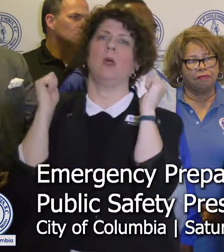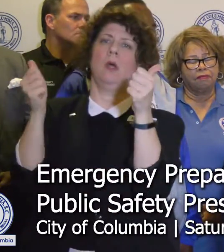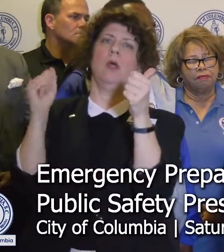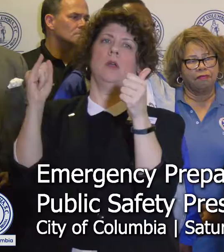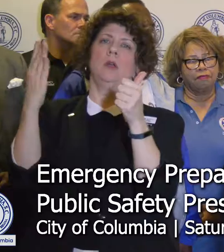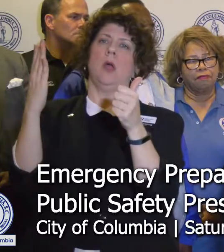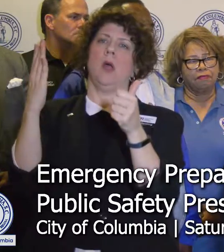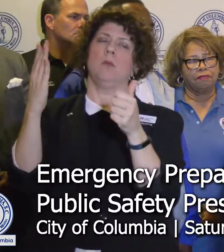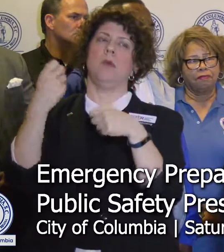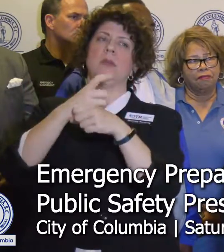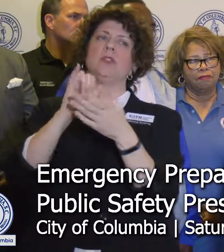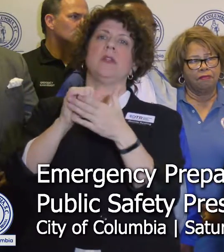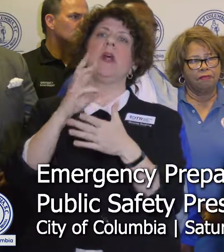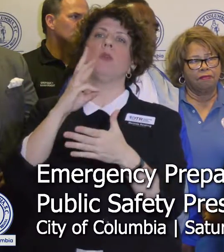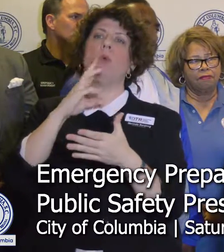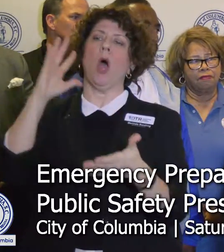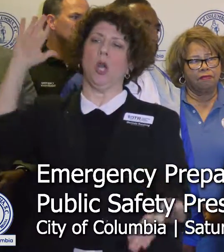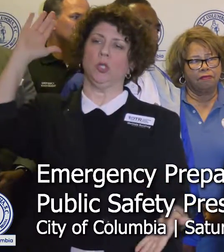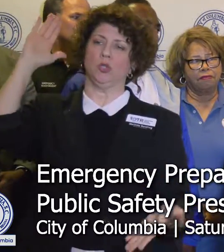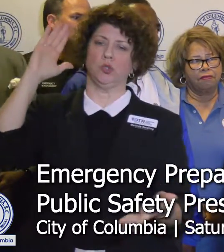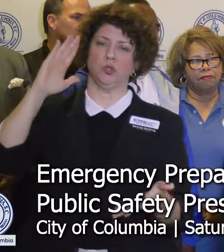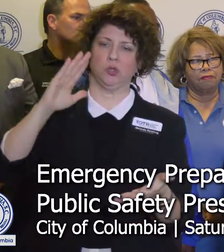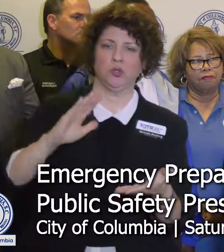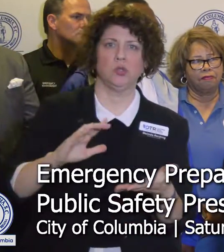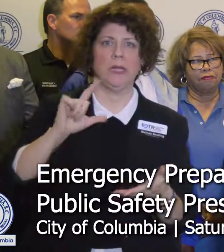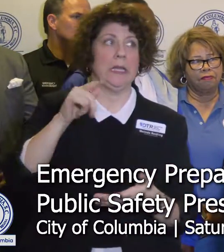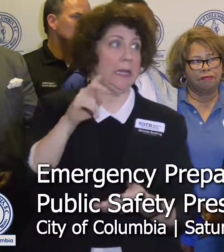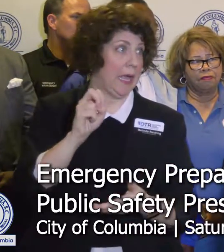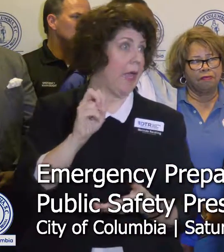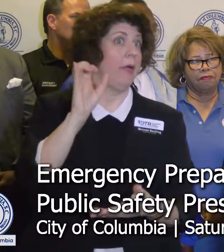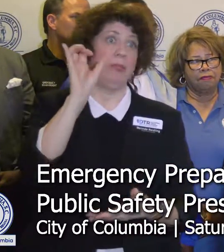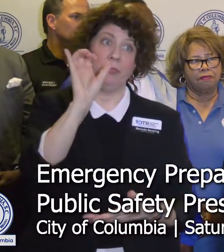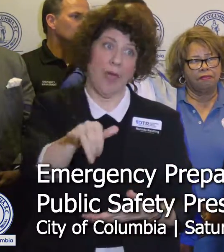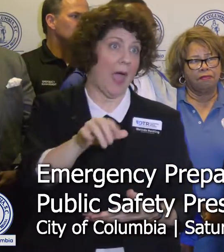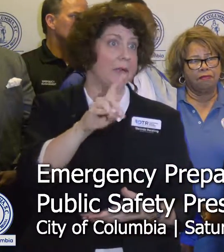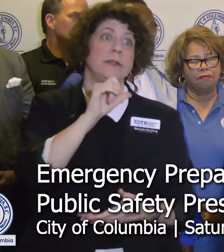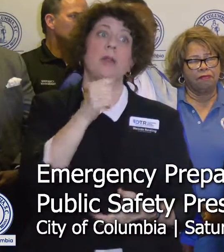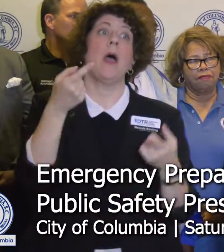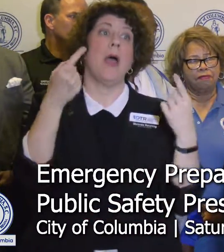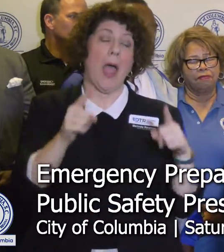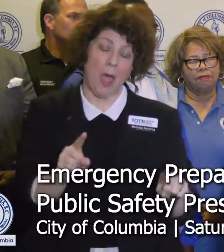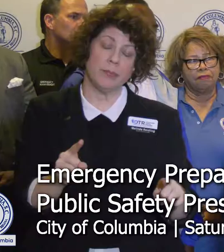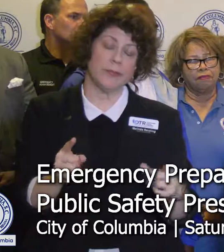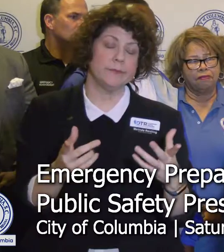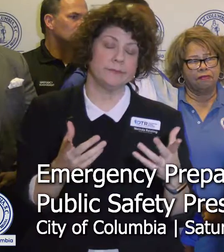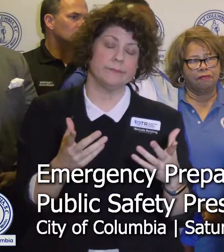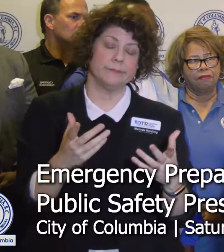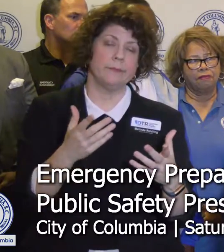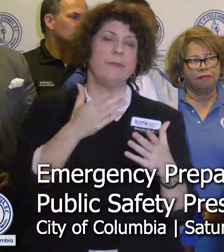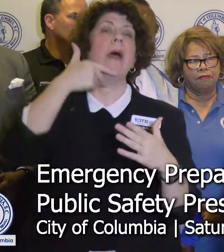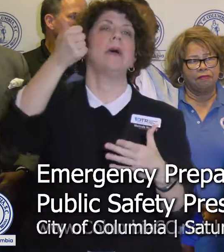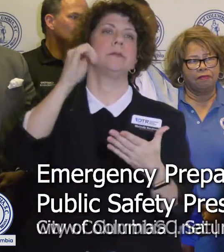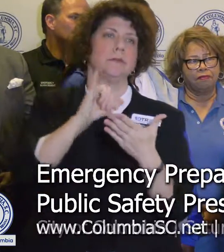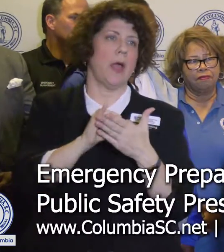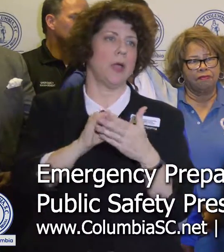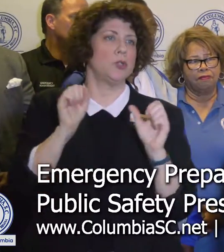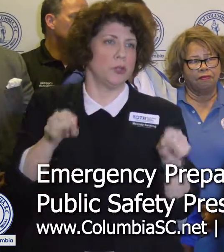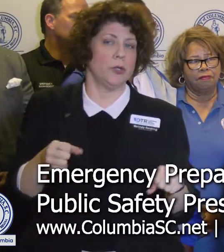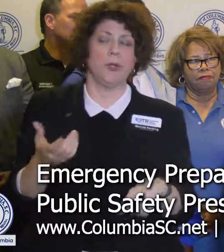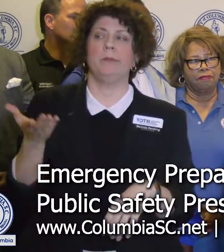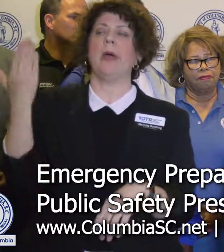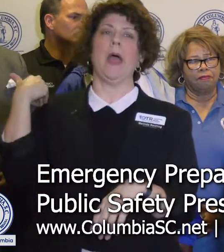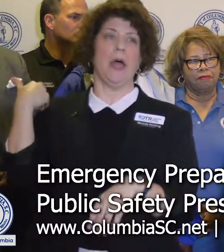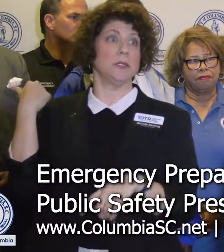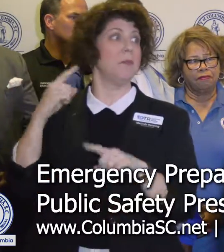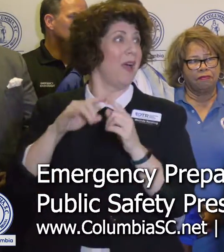those lakes in that area, and that's something that didn't get done as well as it should had last time. So, again, that's